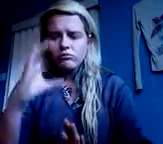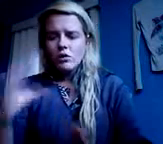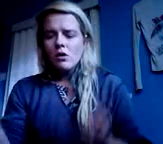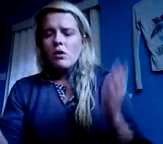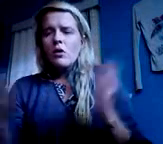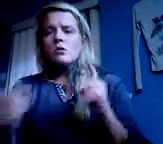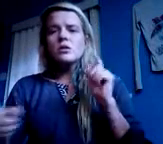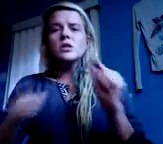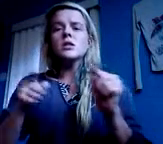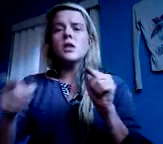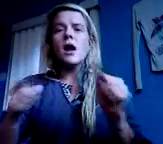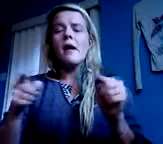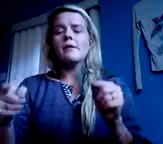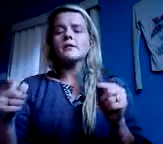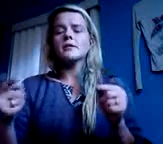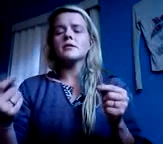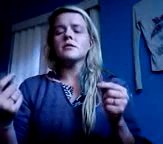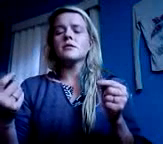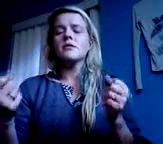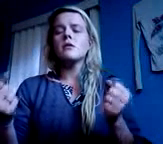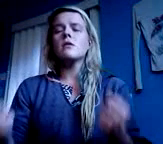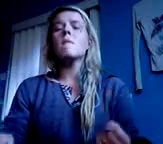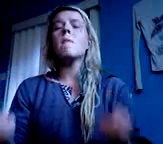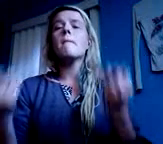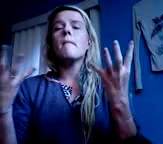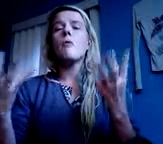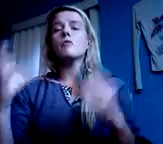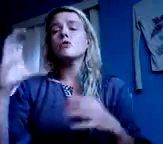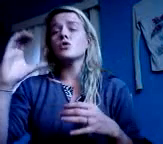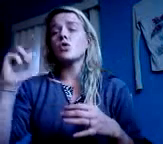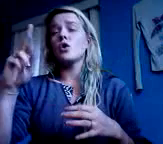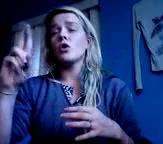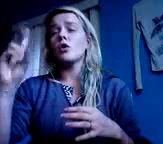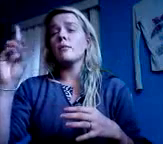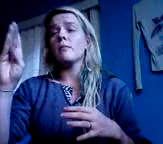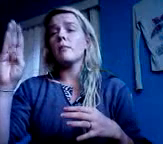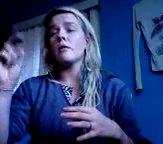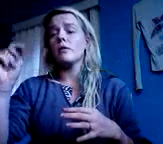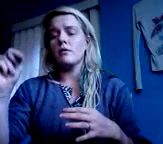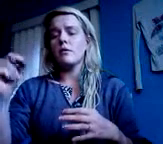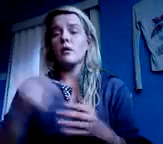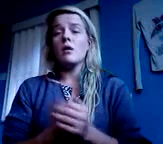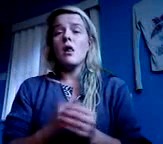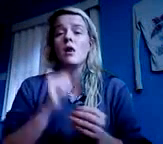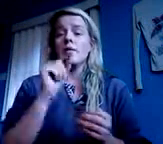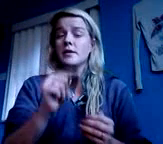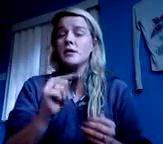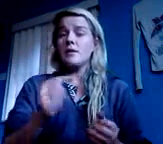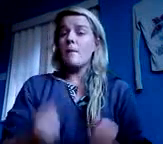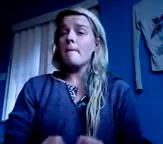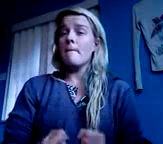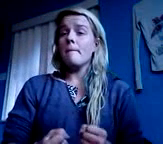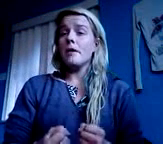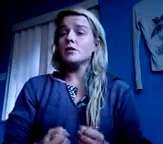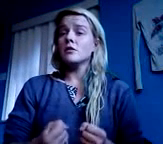left-hand side of the equation has the most number of carbons. It has 6, whereas this side only has 1. So what we're going to do is we're going to